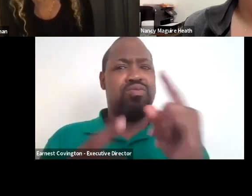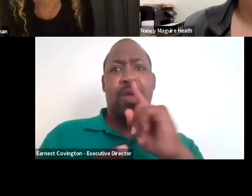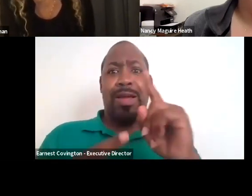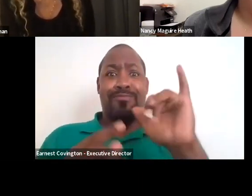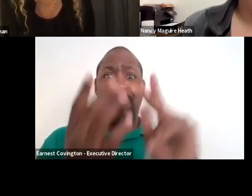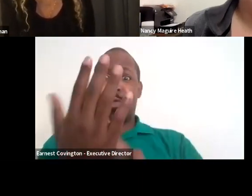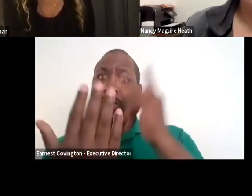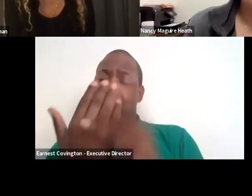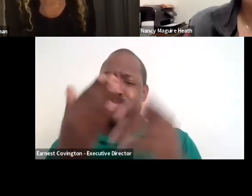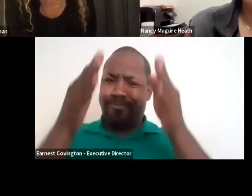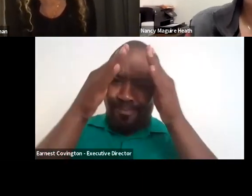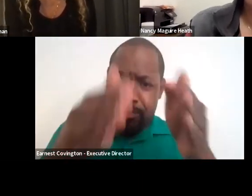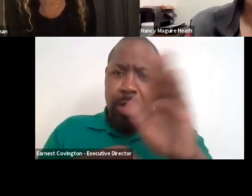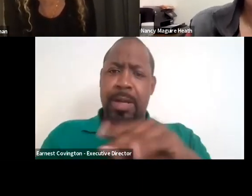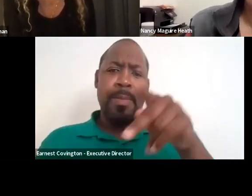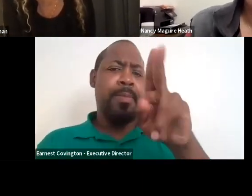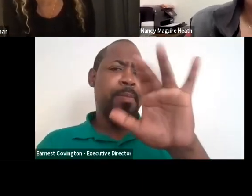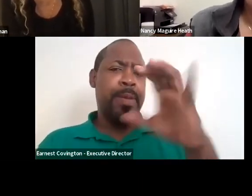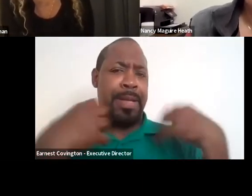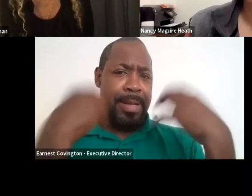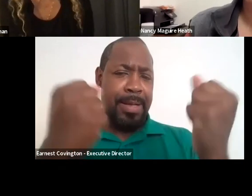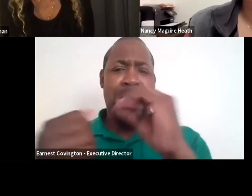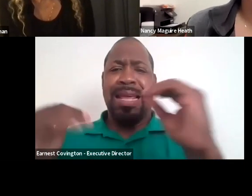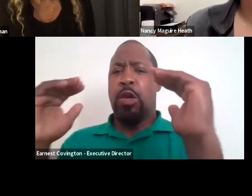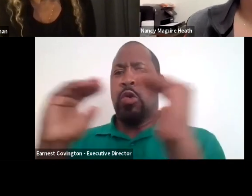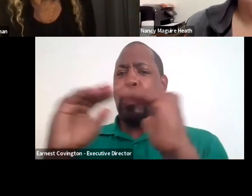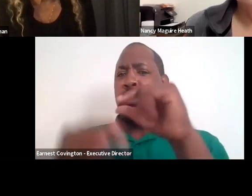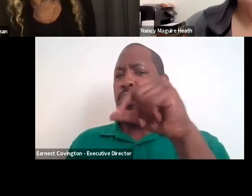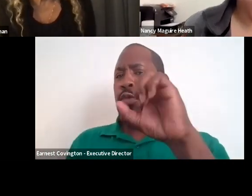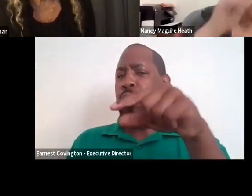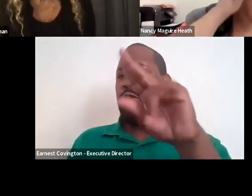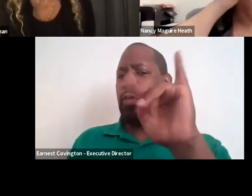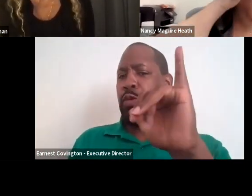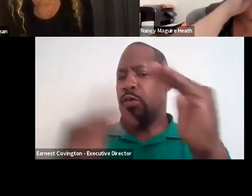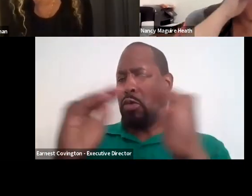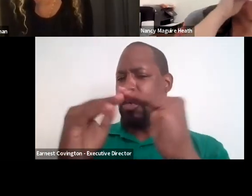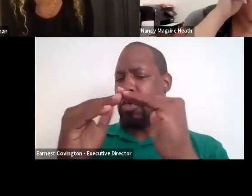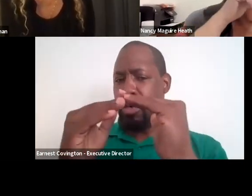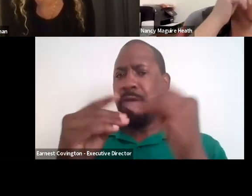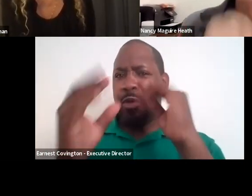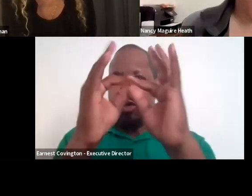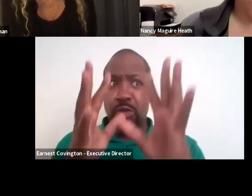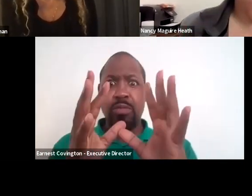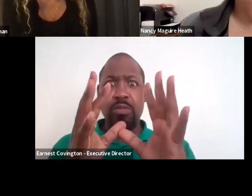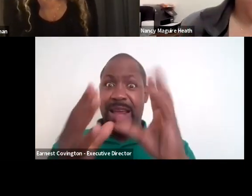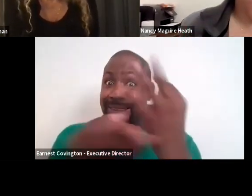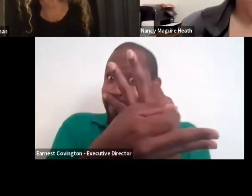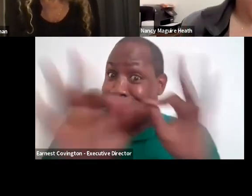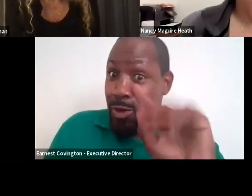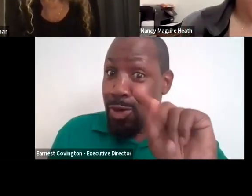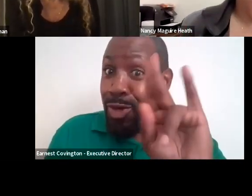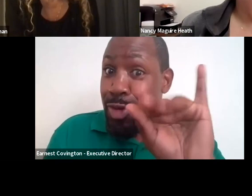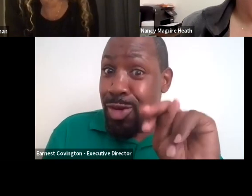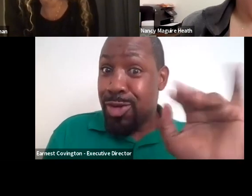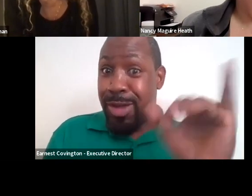been applying. And the program is focused on public health and on the idea of